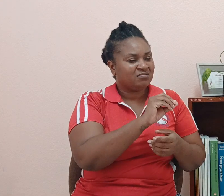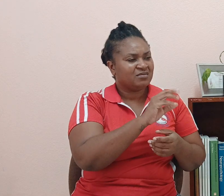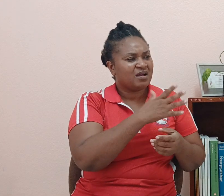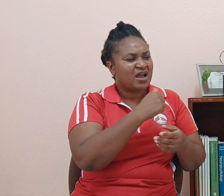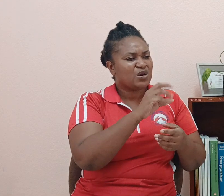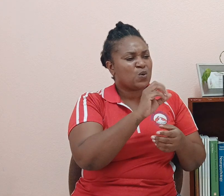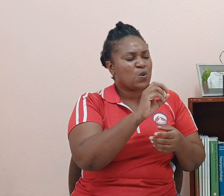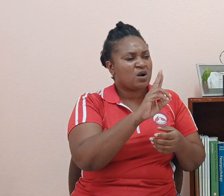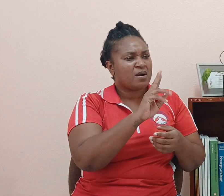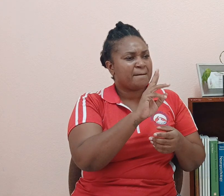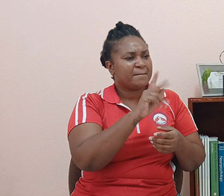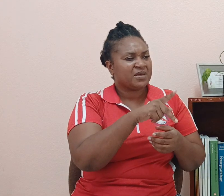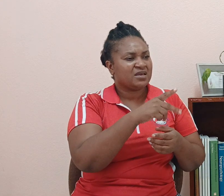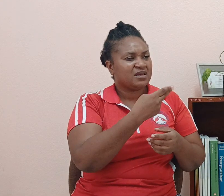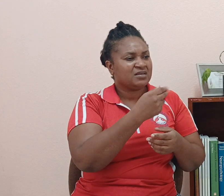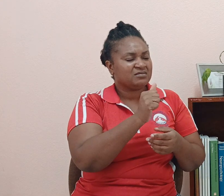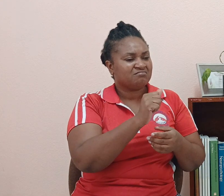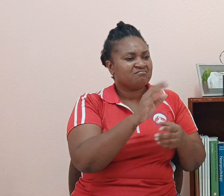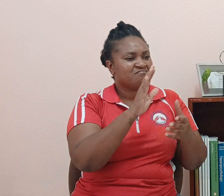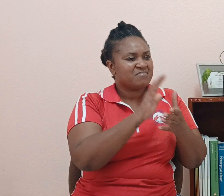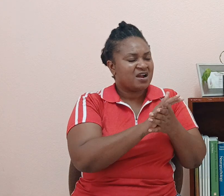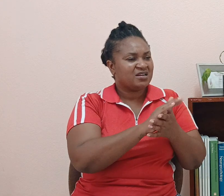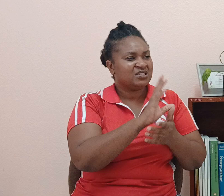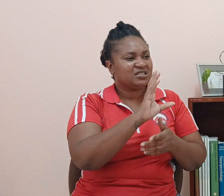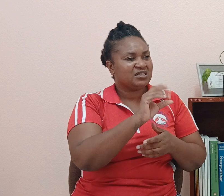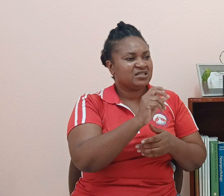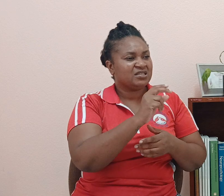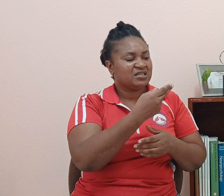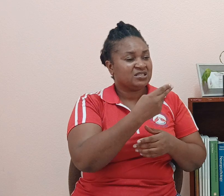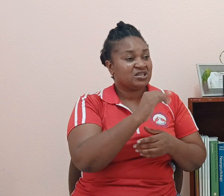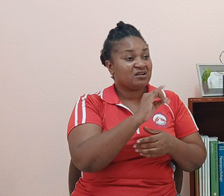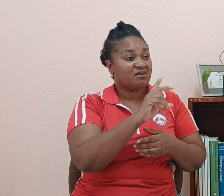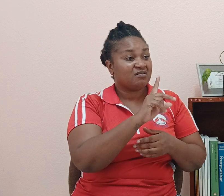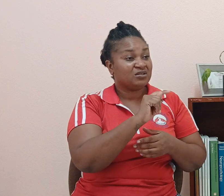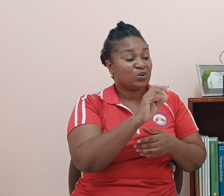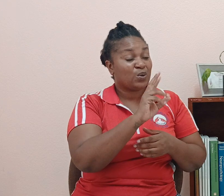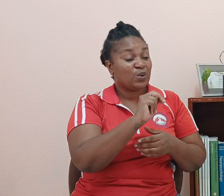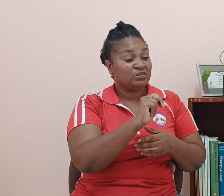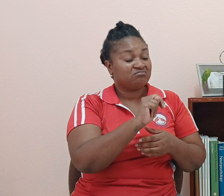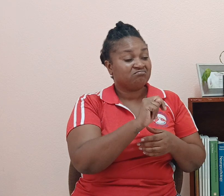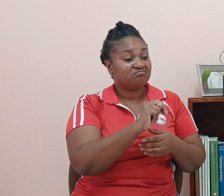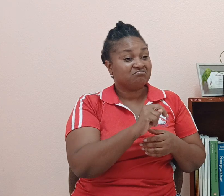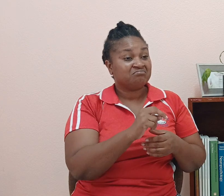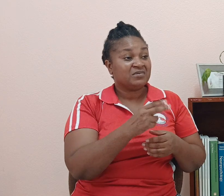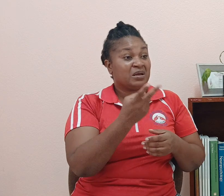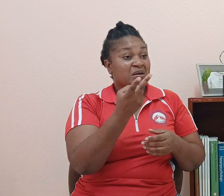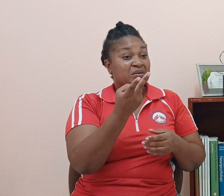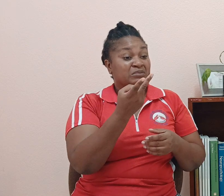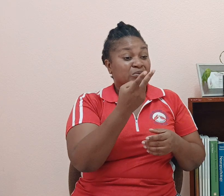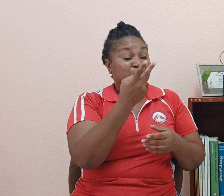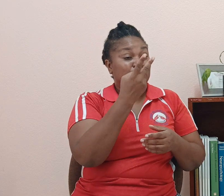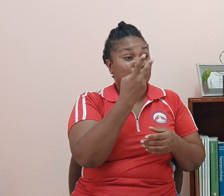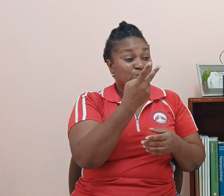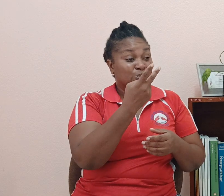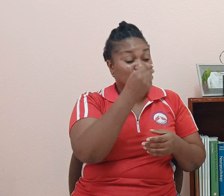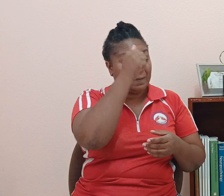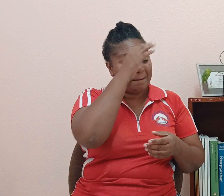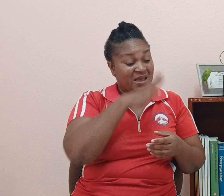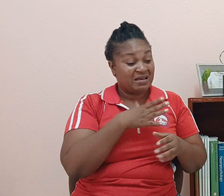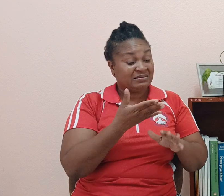When both Mahlon and Chilion died, they left their mother Naomi and their